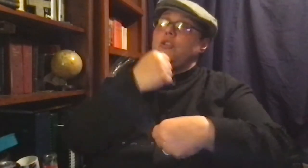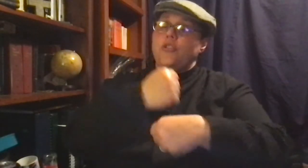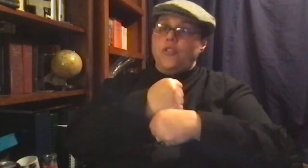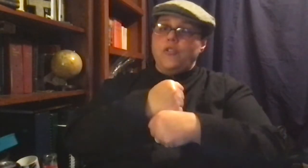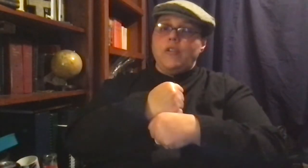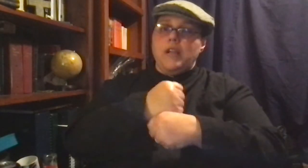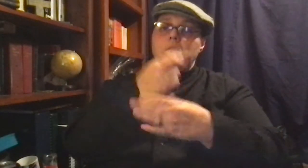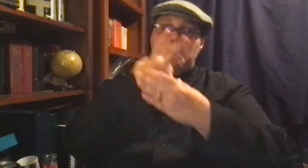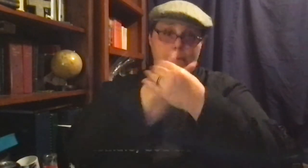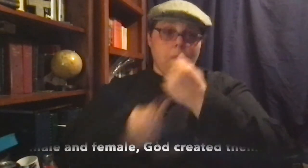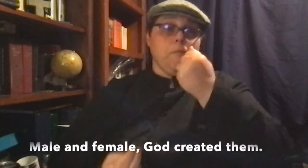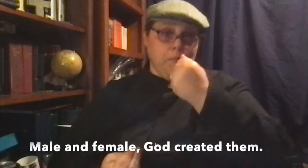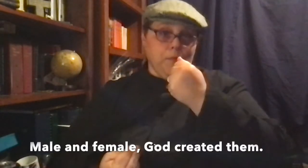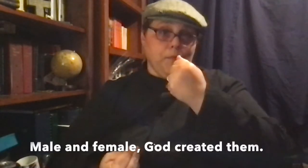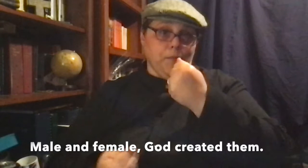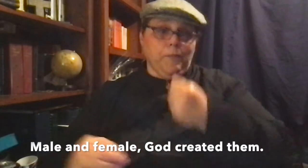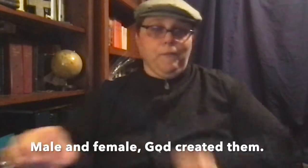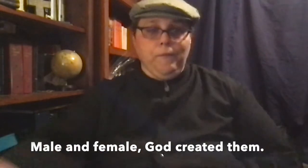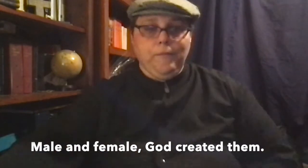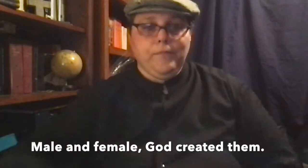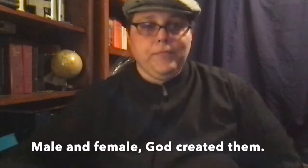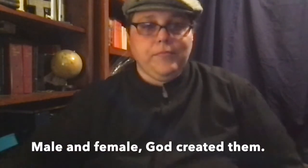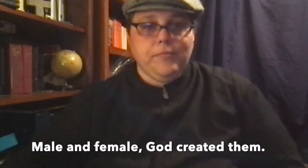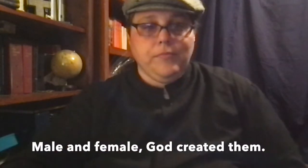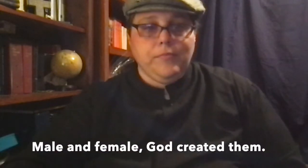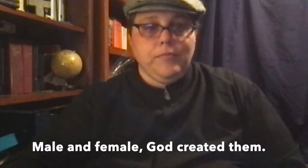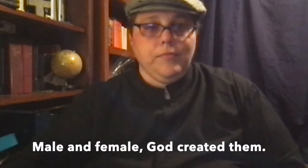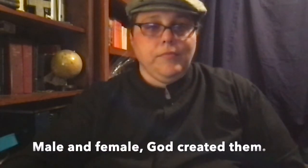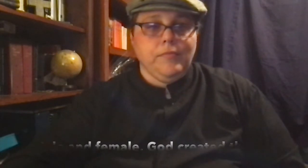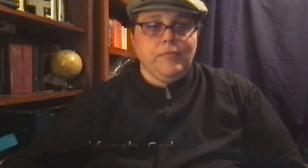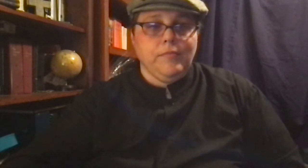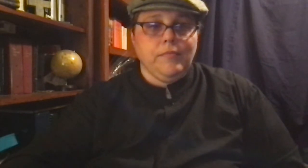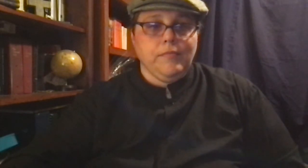created. Male and female, God created them.